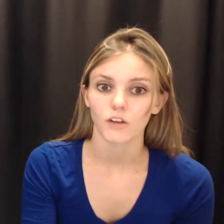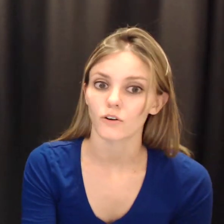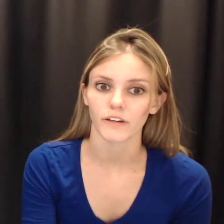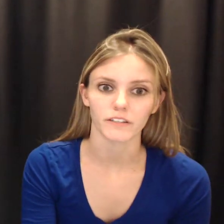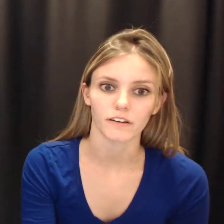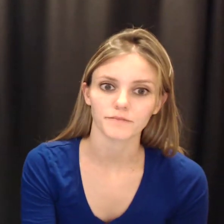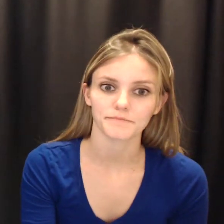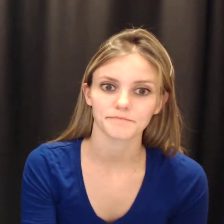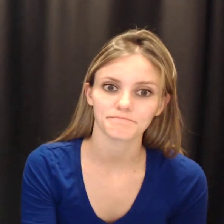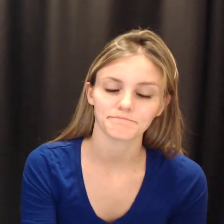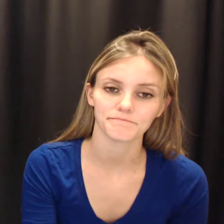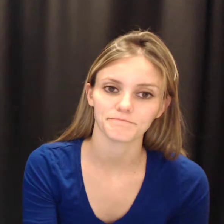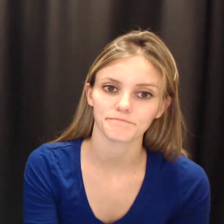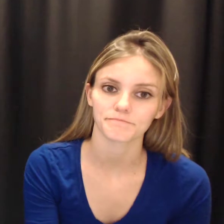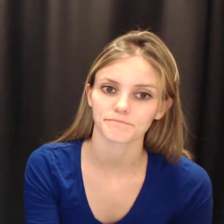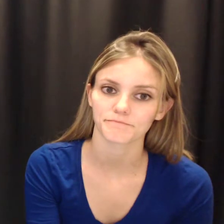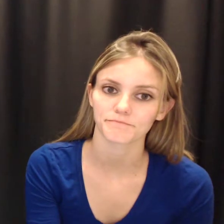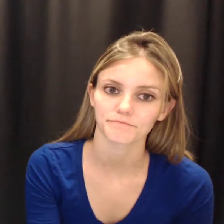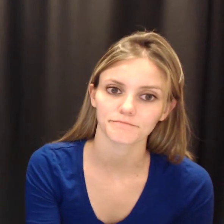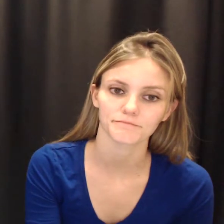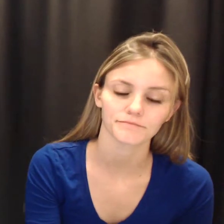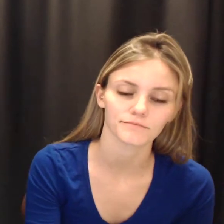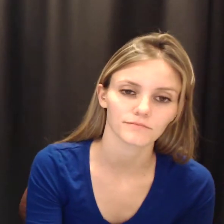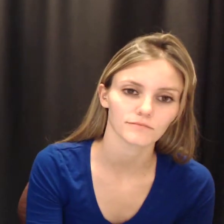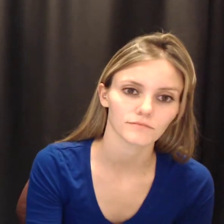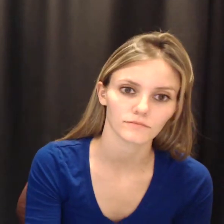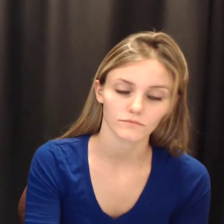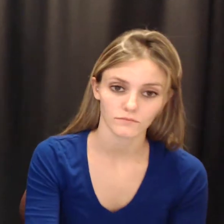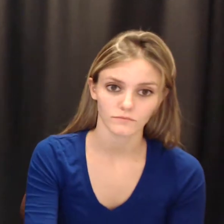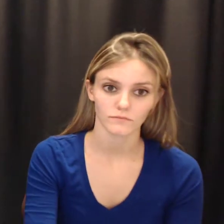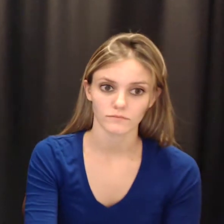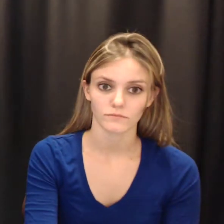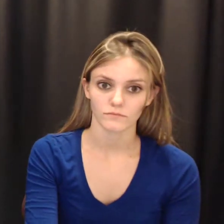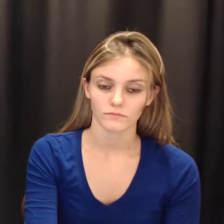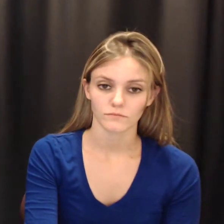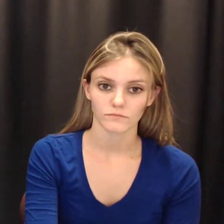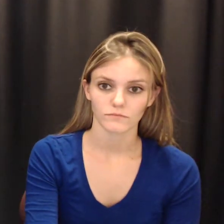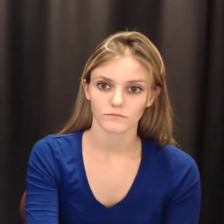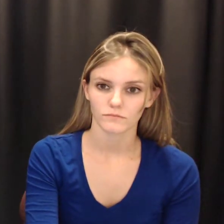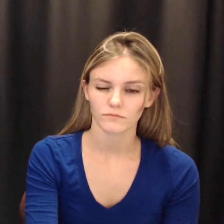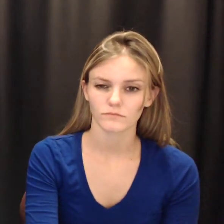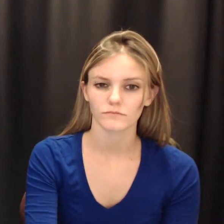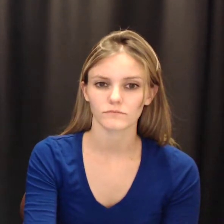No, I did not. Do you currently use hearing aids, or would you like to use hearing aids?